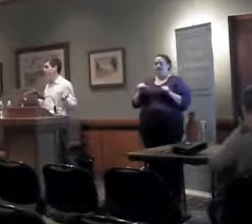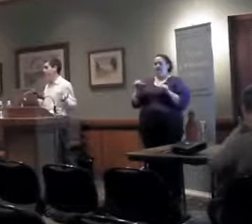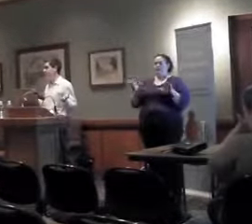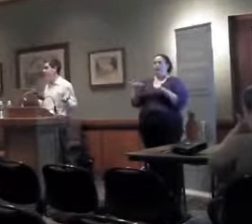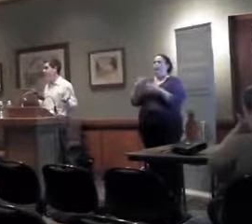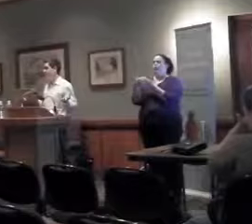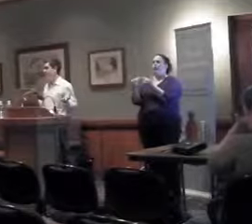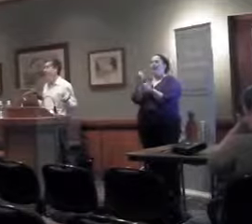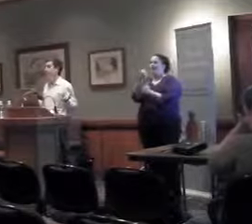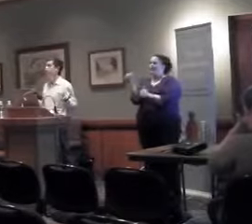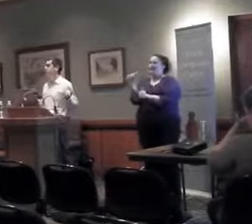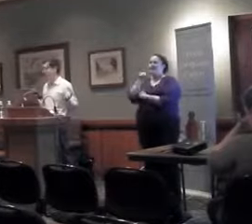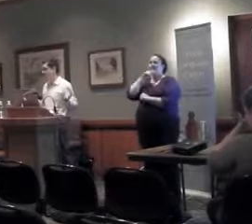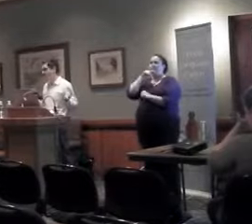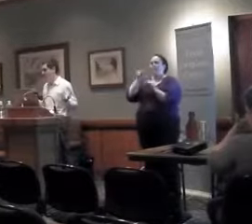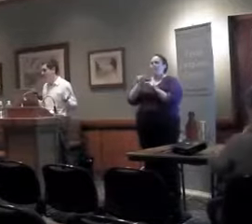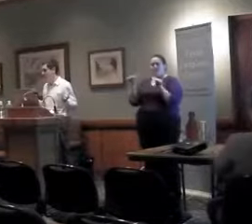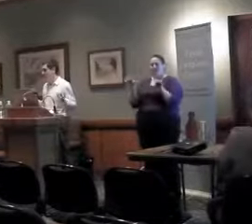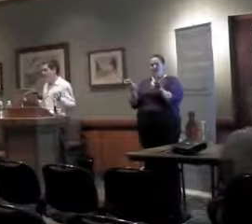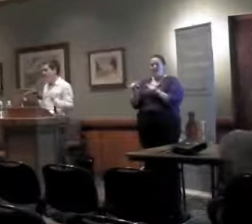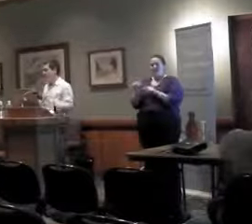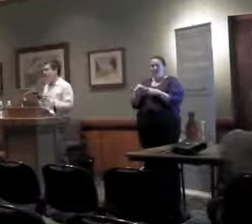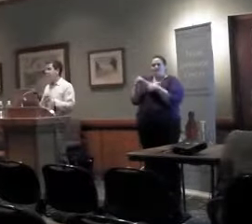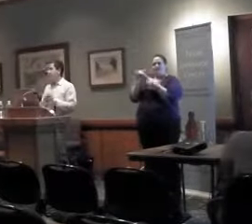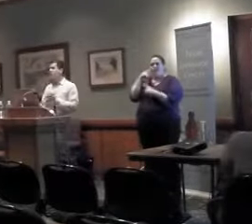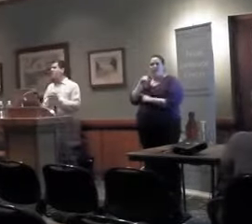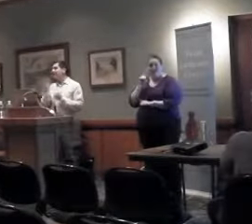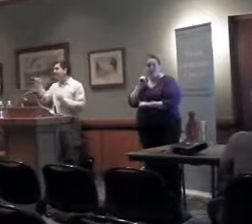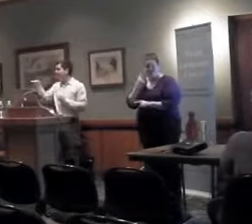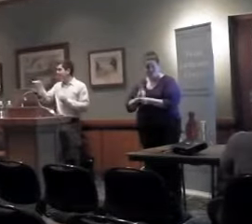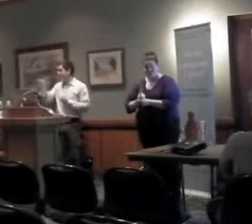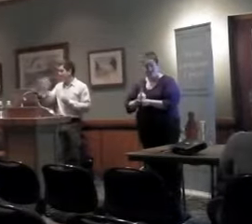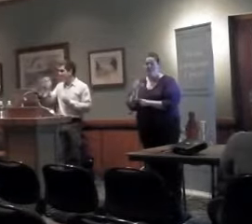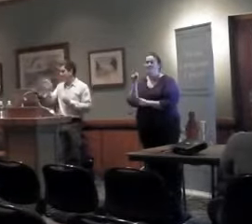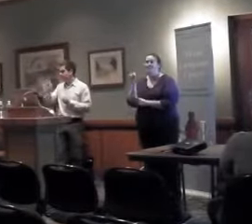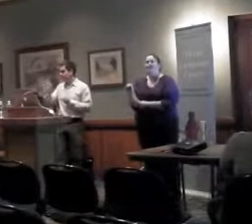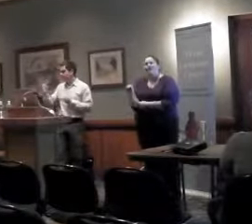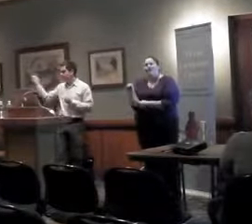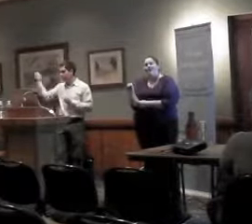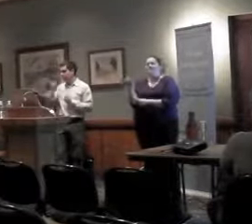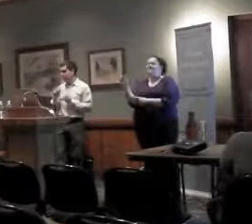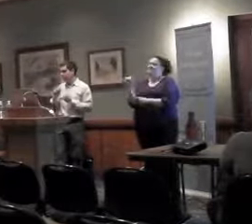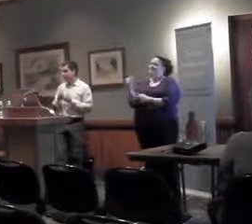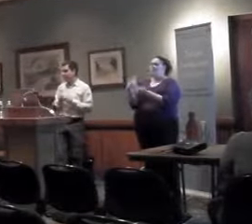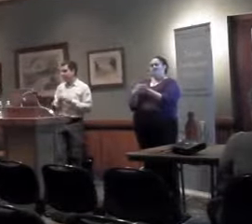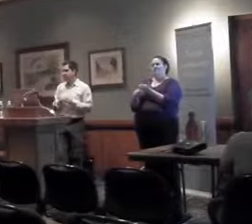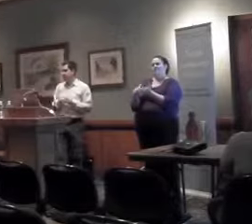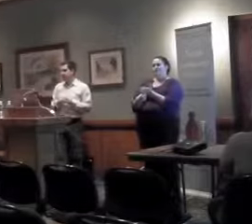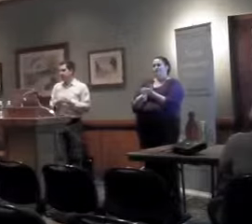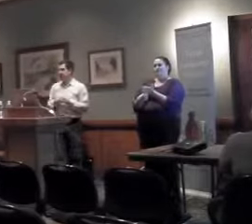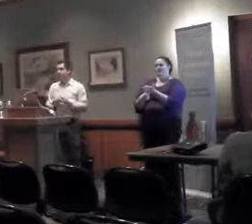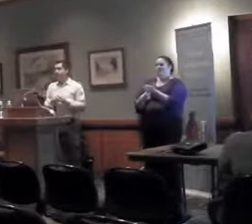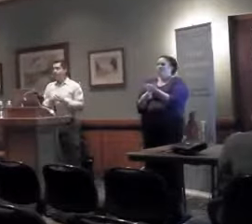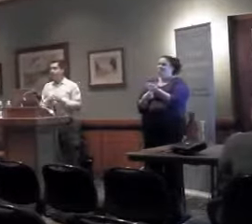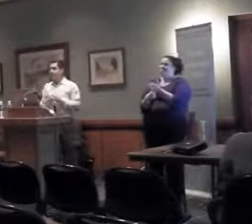a hearing person can do, minus the hearing part, right? And so it's like that discussion, and I only bring that in